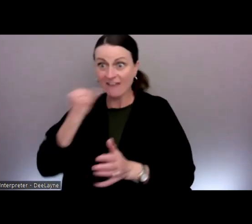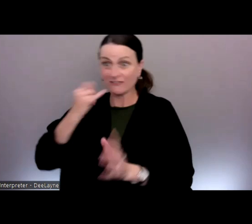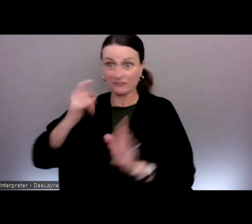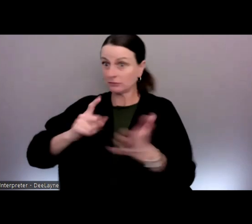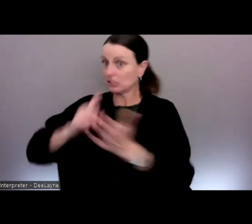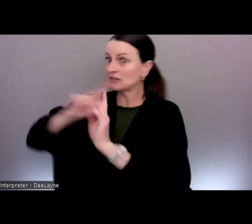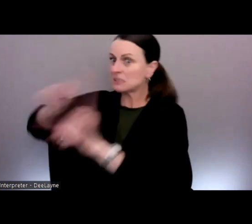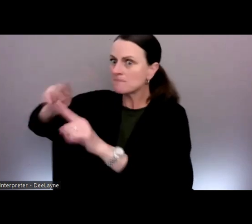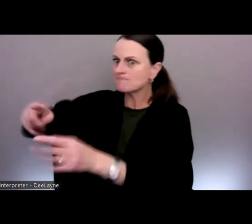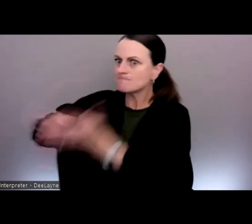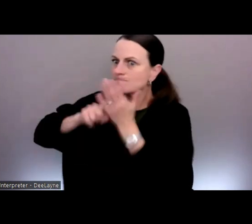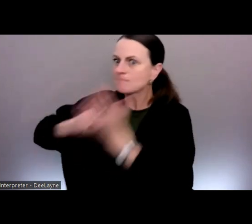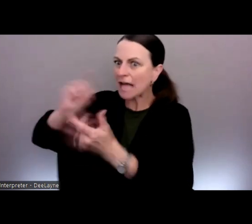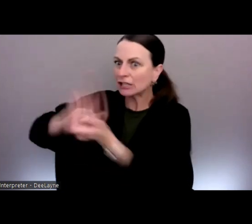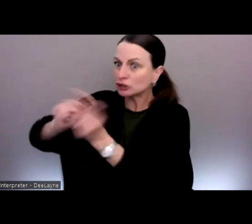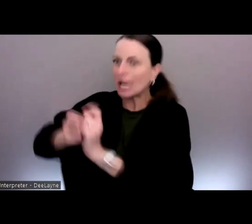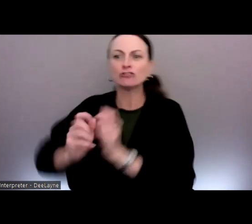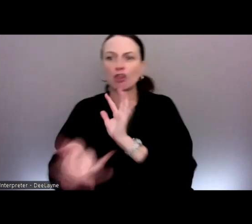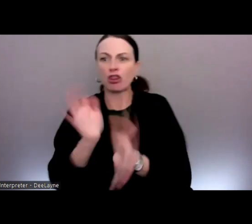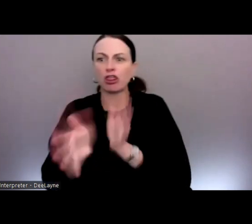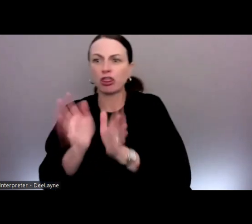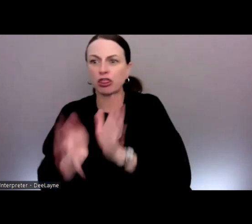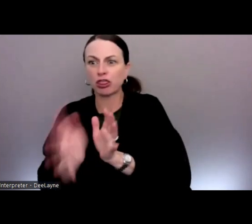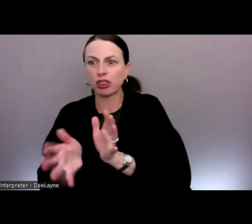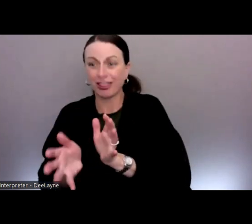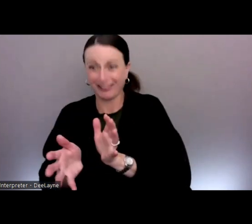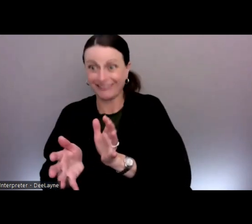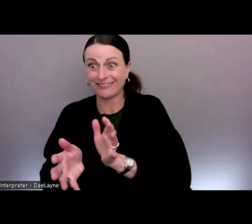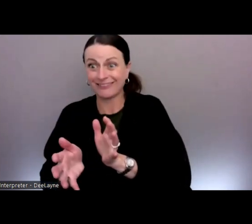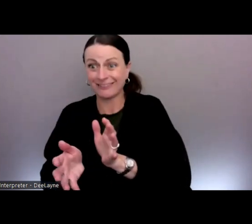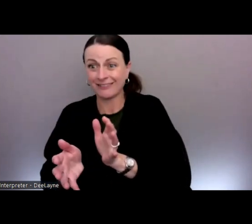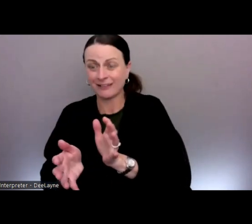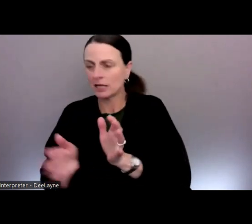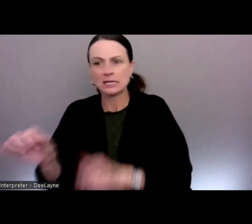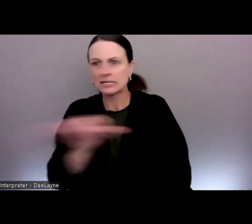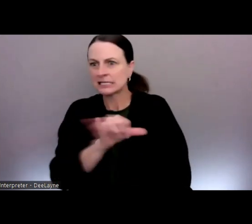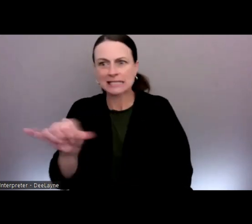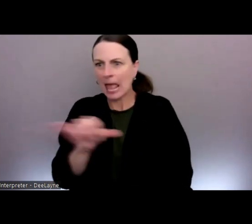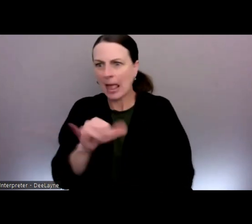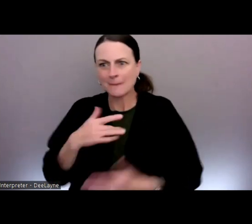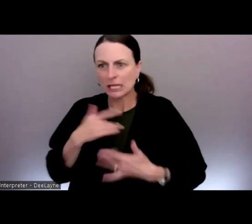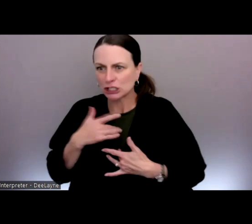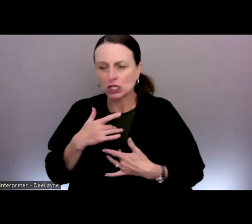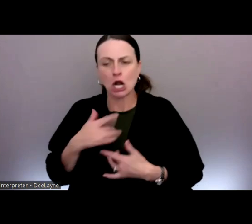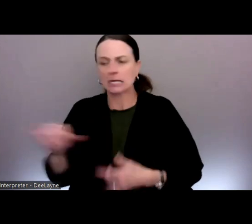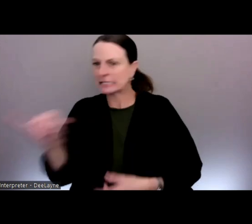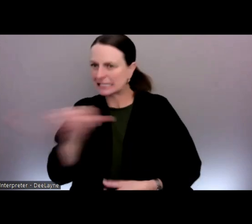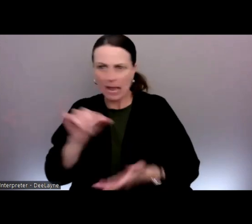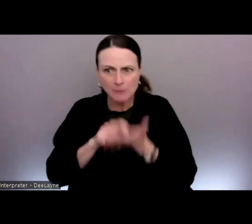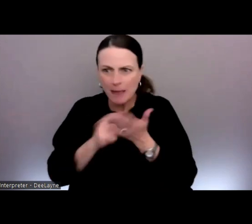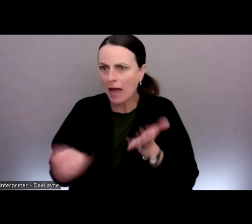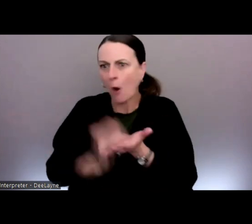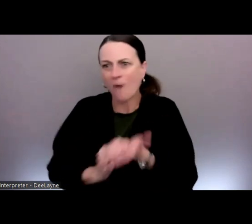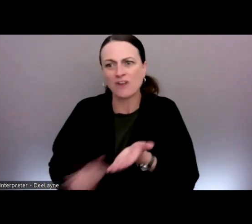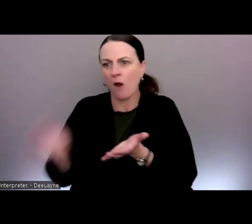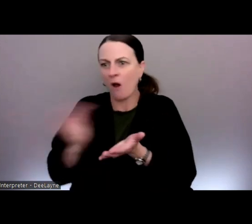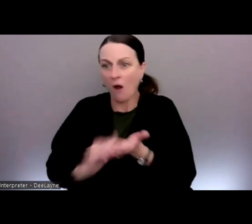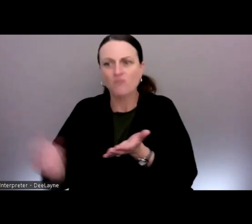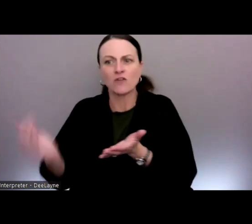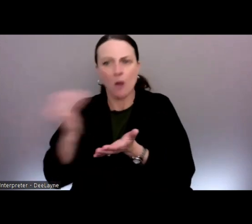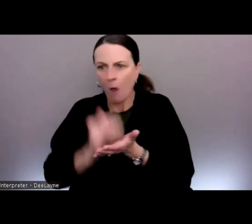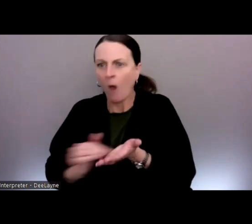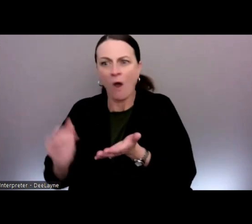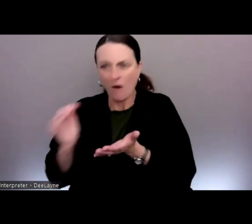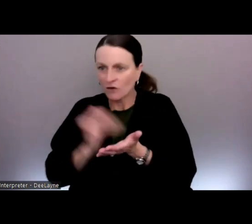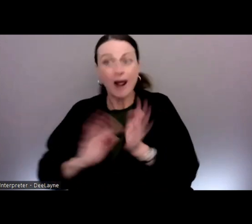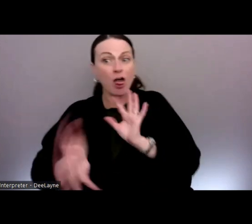Sometimes, often, they do this in relation to the same concerns and the same demands again and again